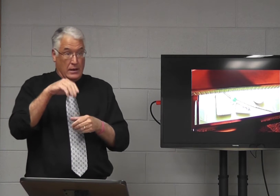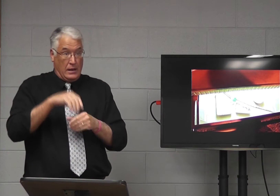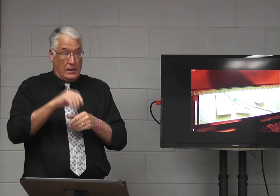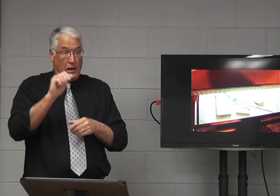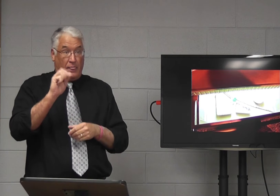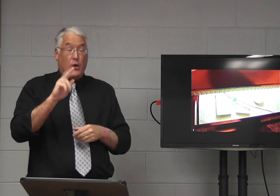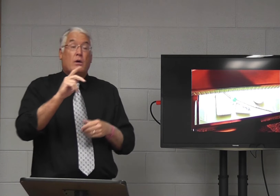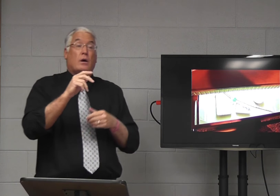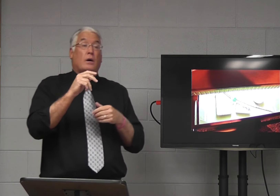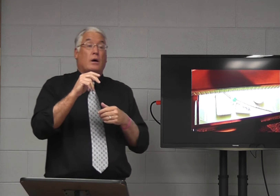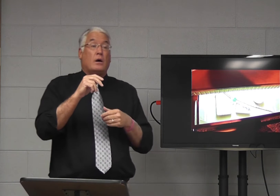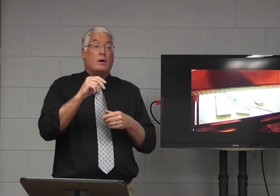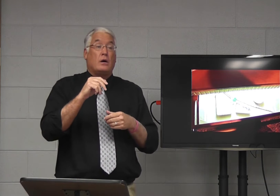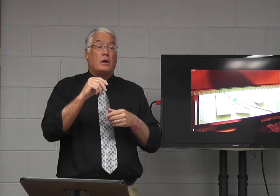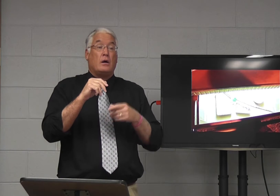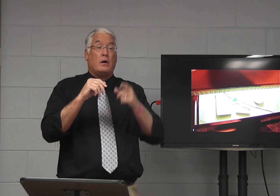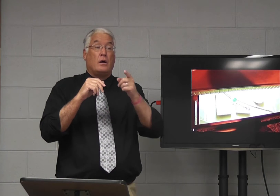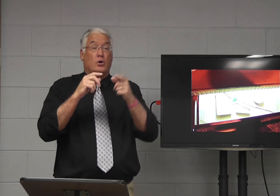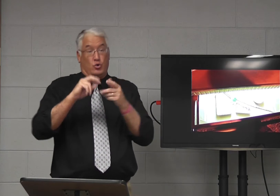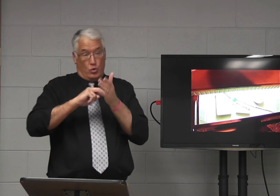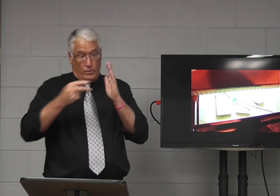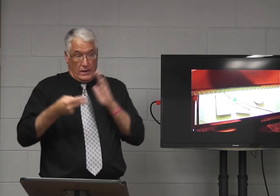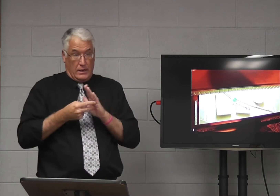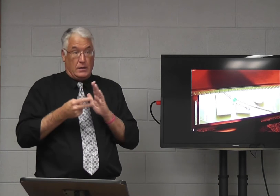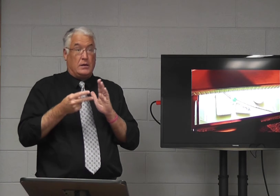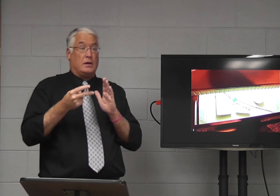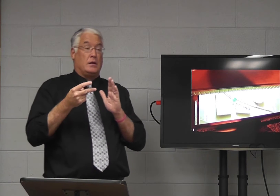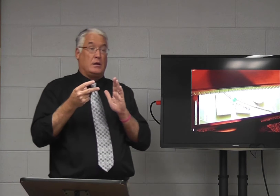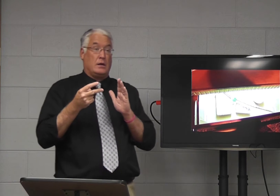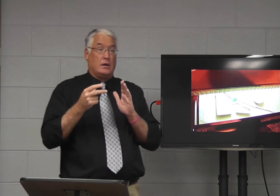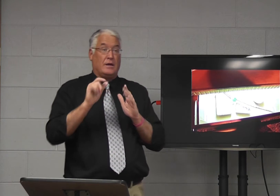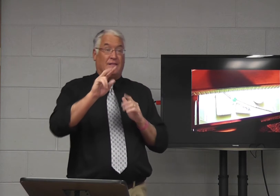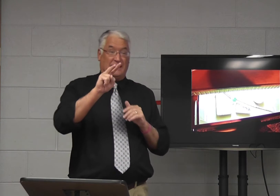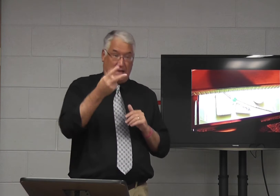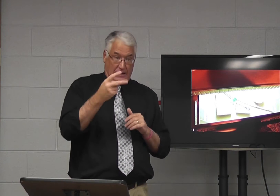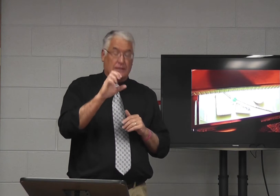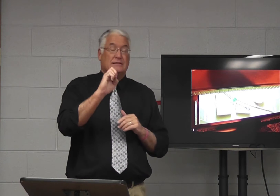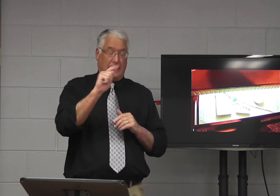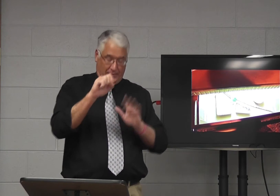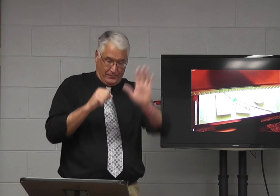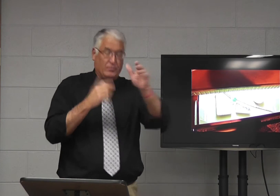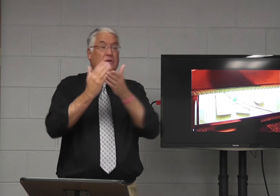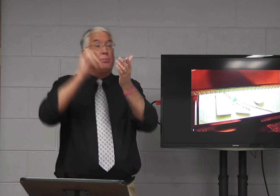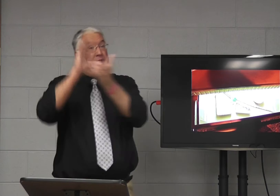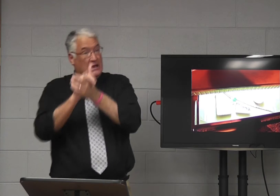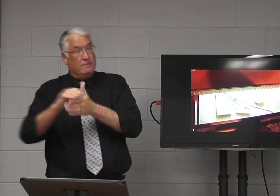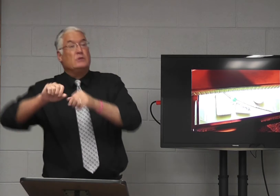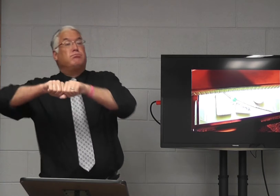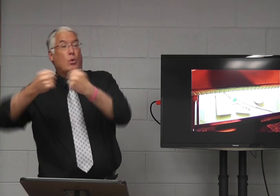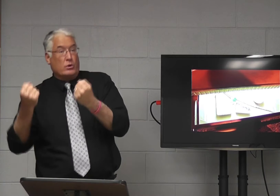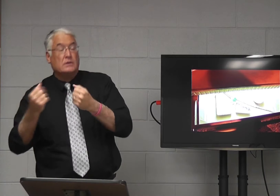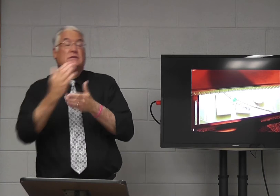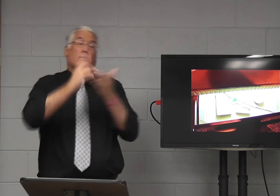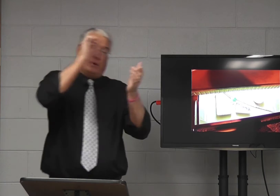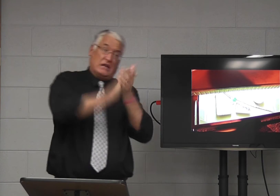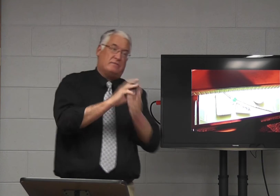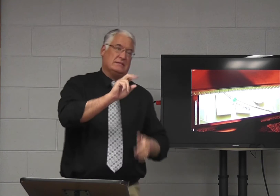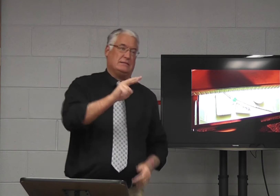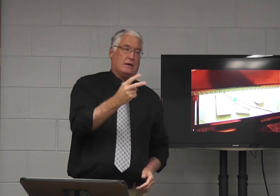there? Or do you mean that a second set? Some believe that the broken